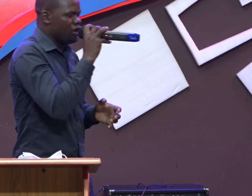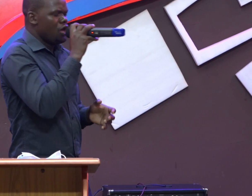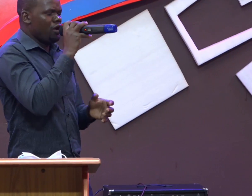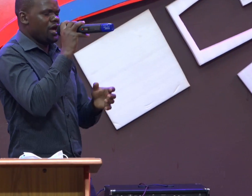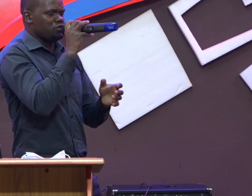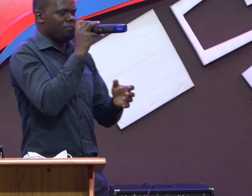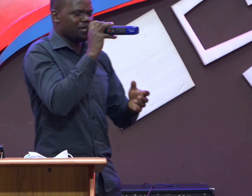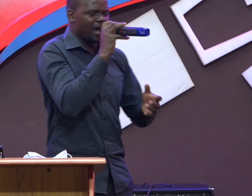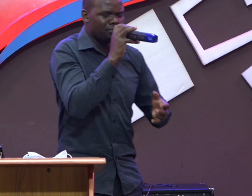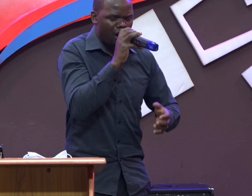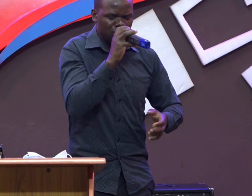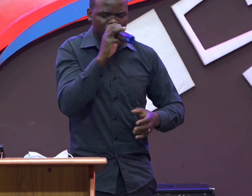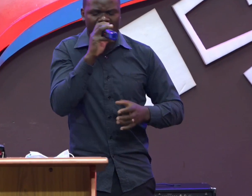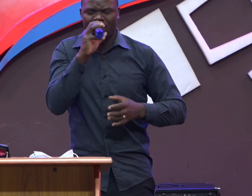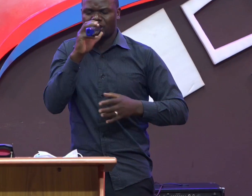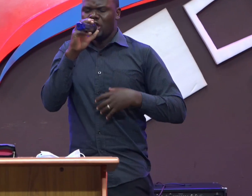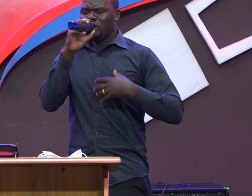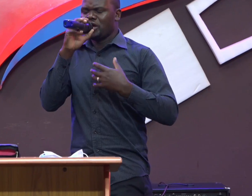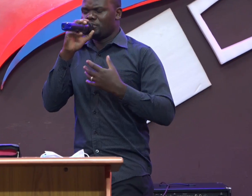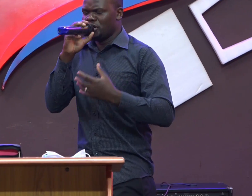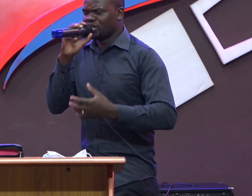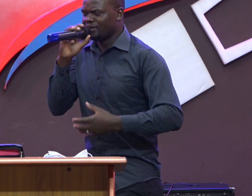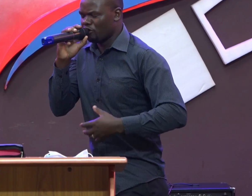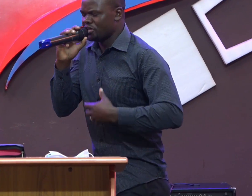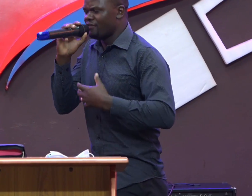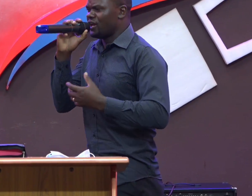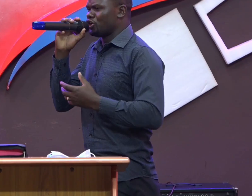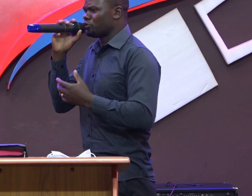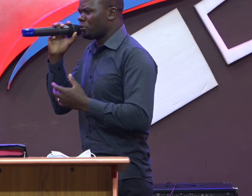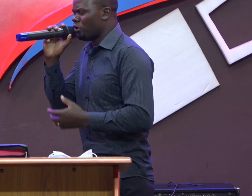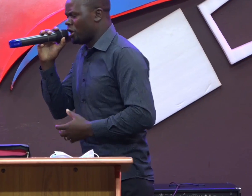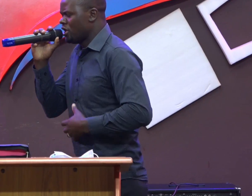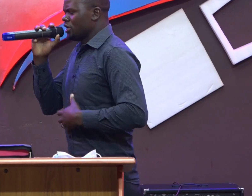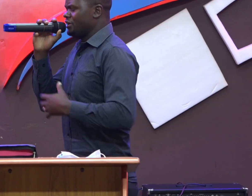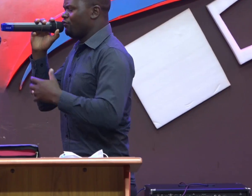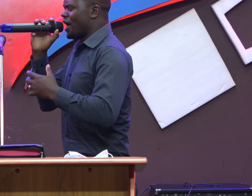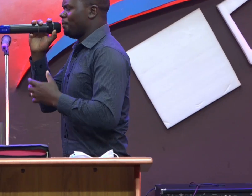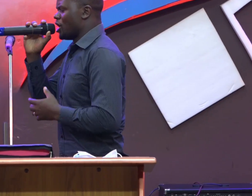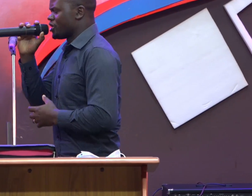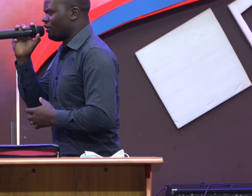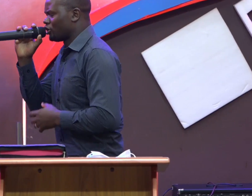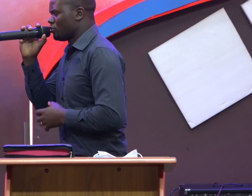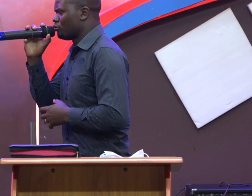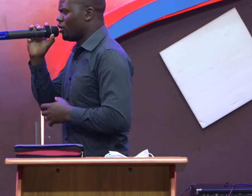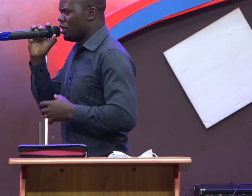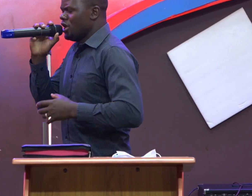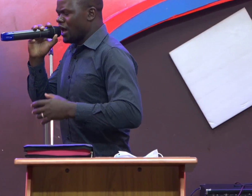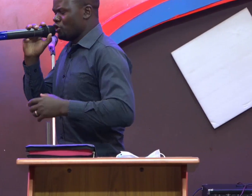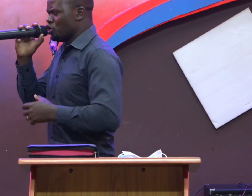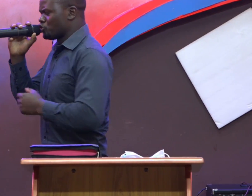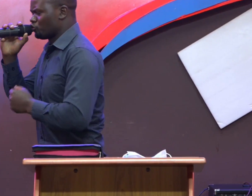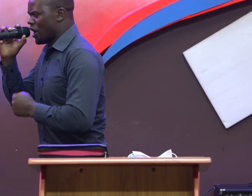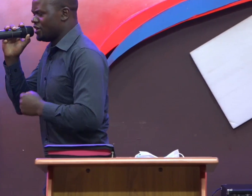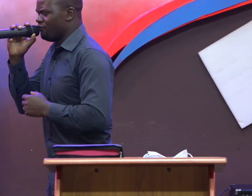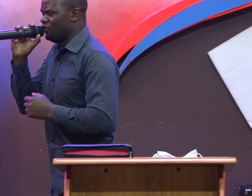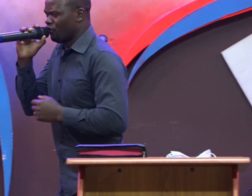of glory, where you meet and mold your servant, where you meet and train, Heavenly King of glory, that divine place, Heavenly King of glory, that